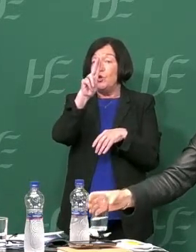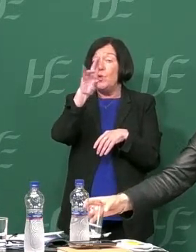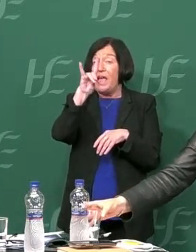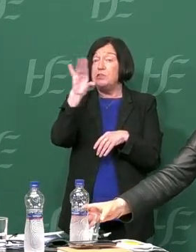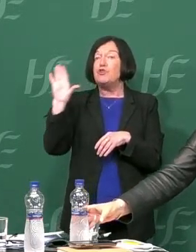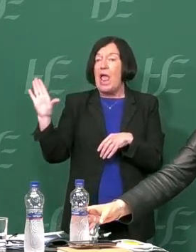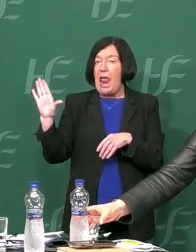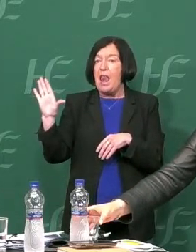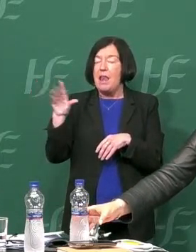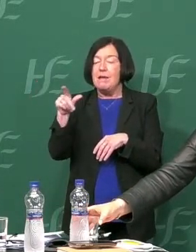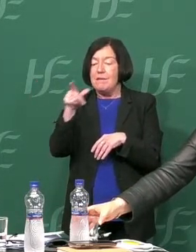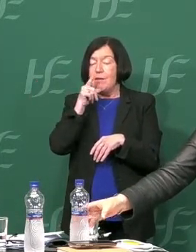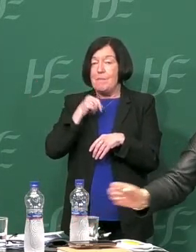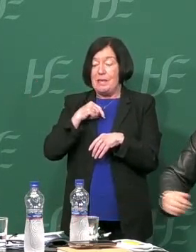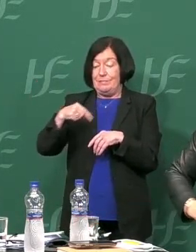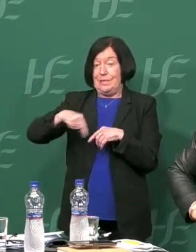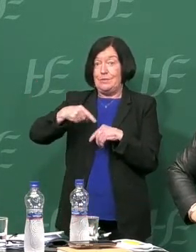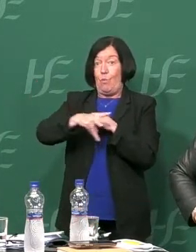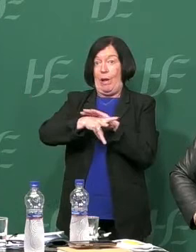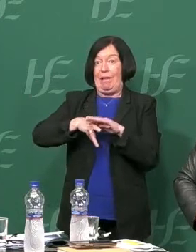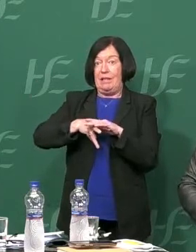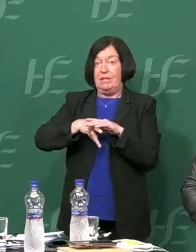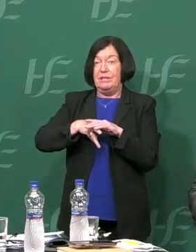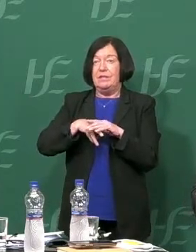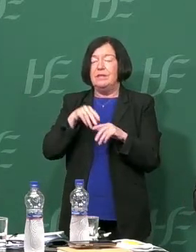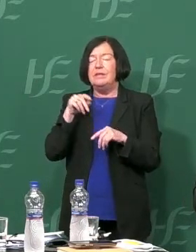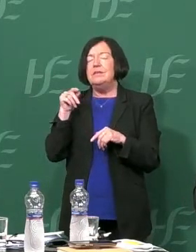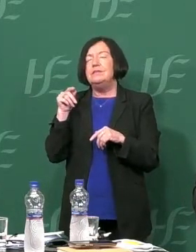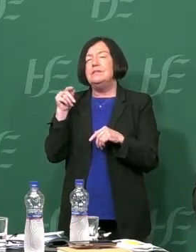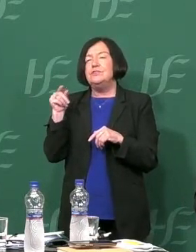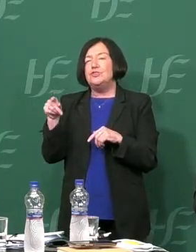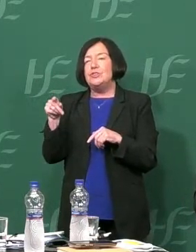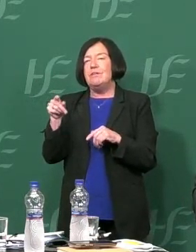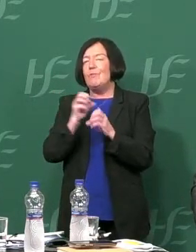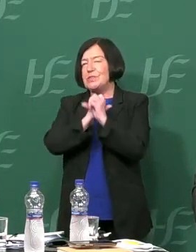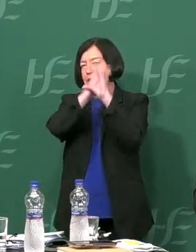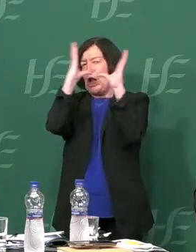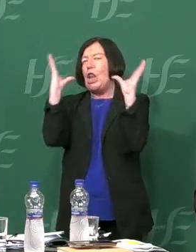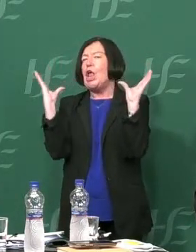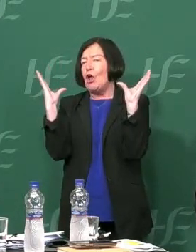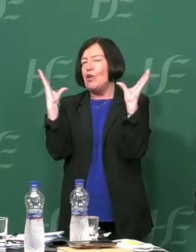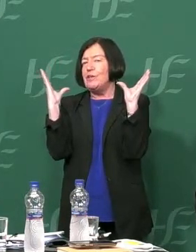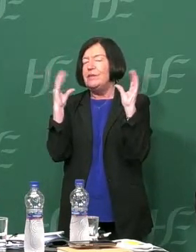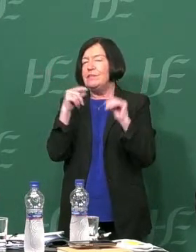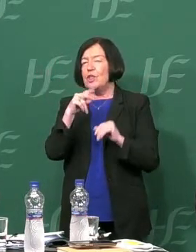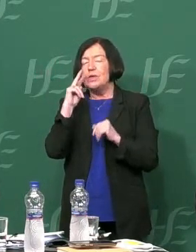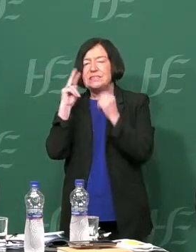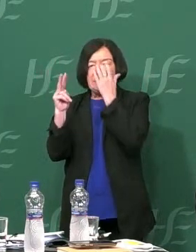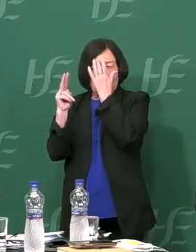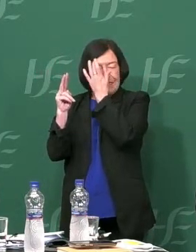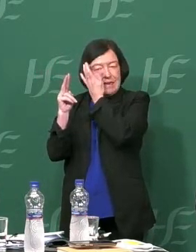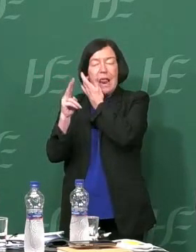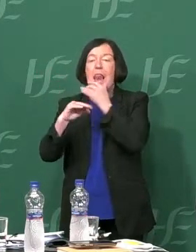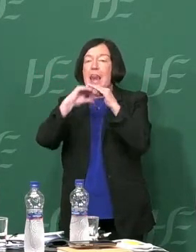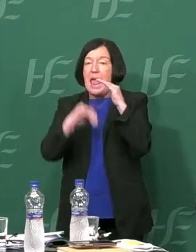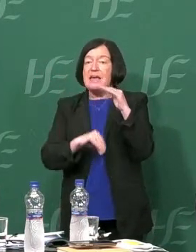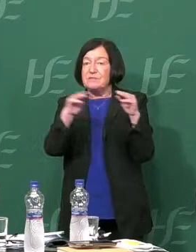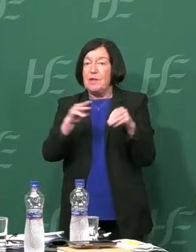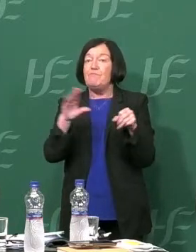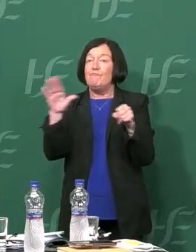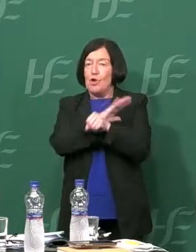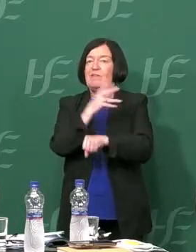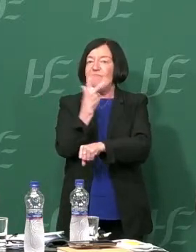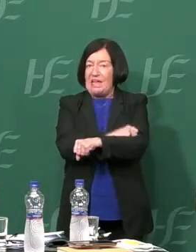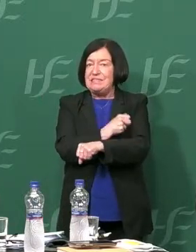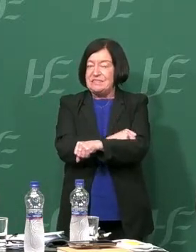UHL was speaking during the week to media, and she kind of set it out fairly clear. They're seeing less people who are fully